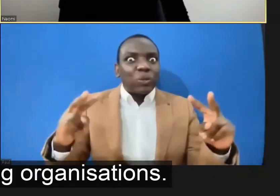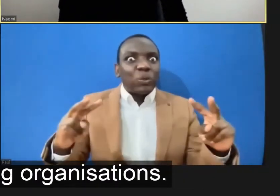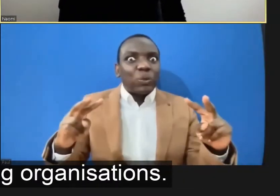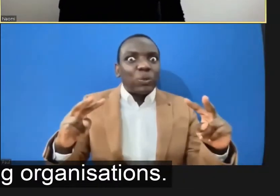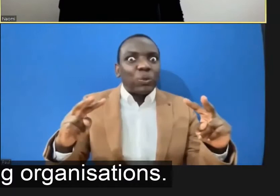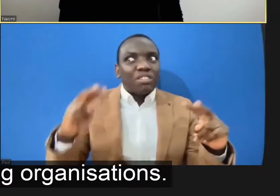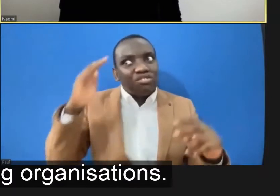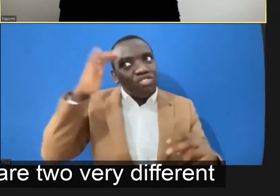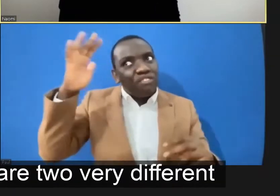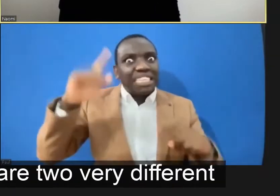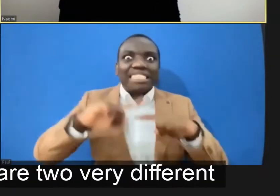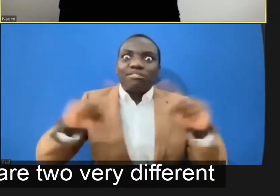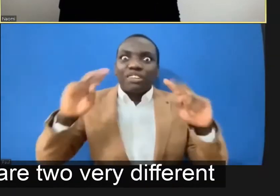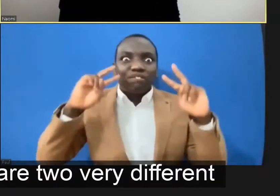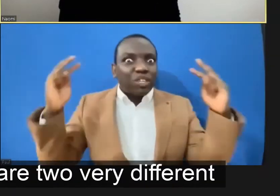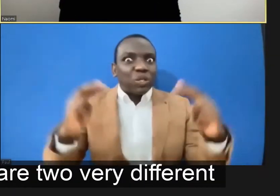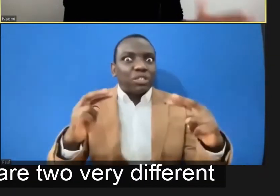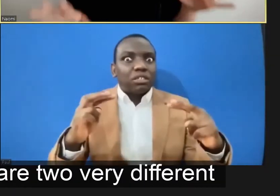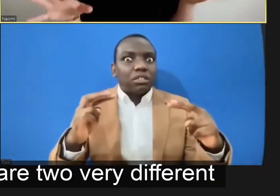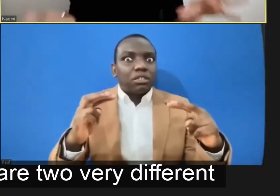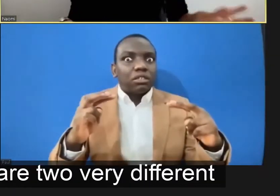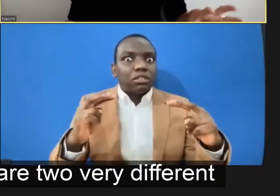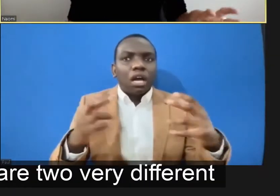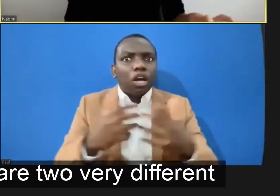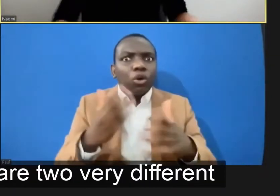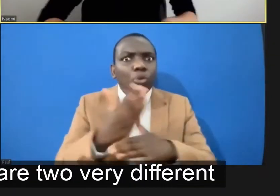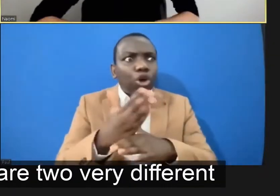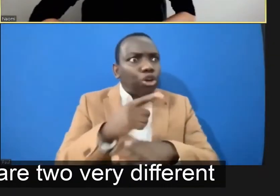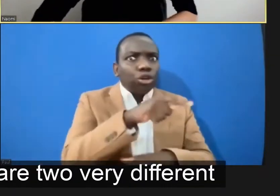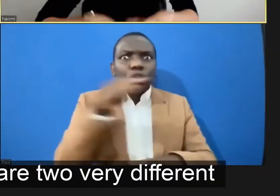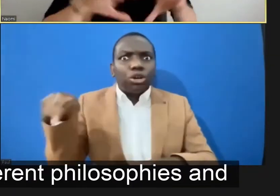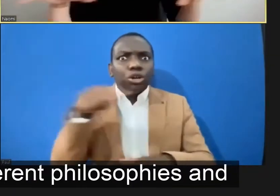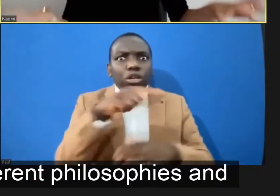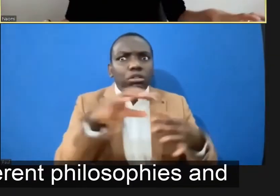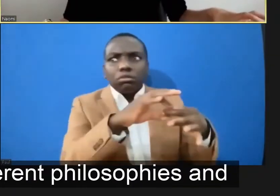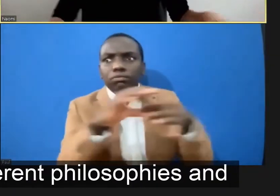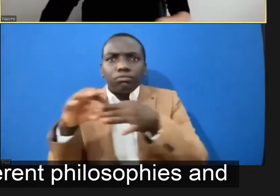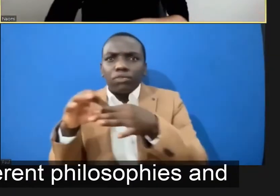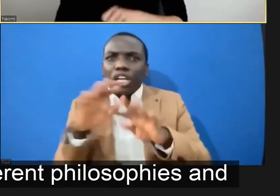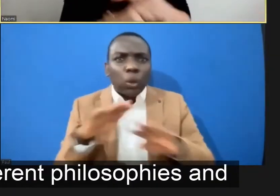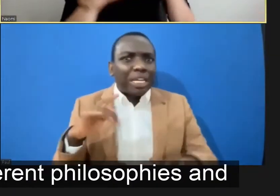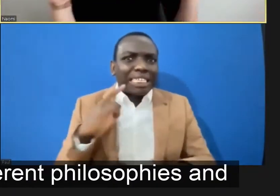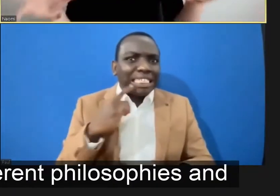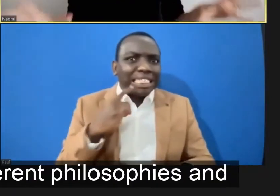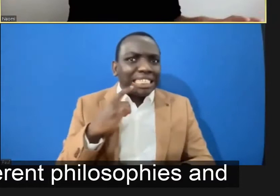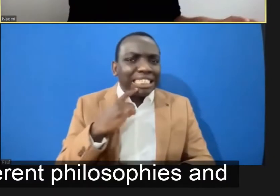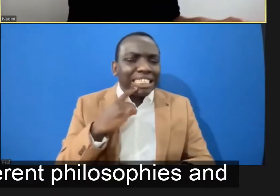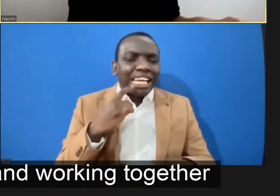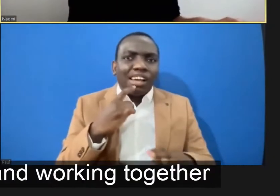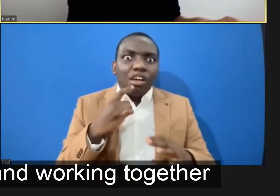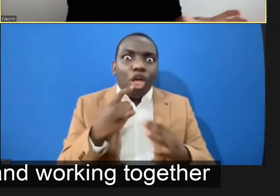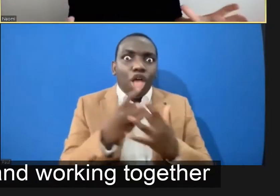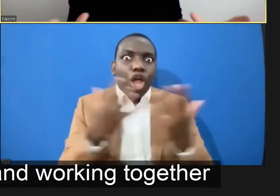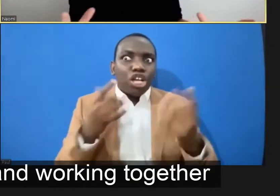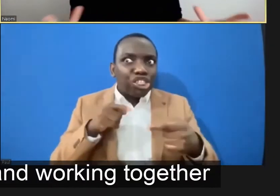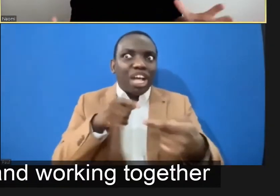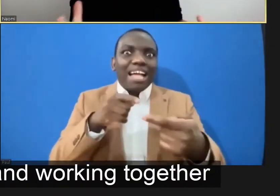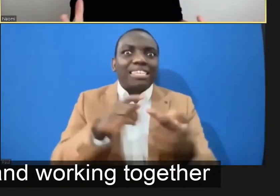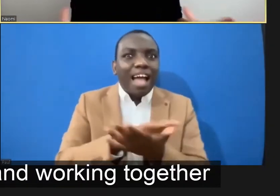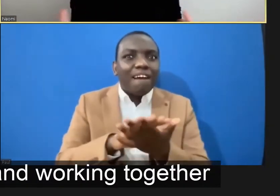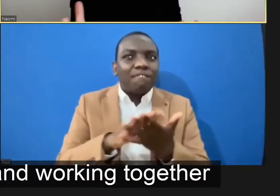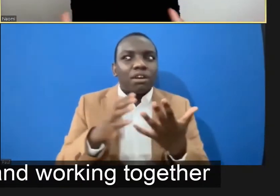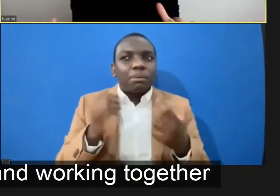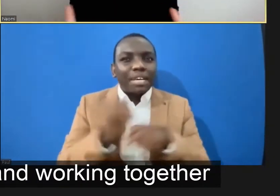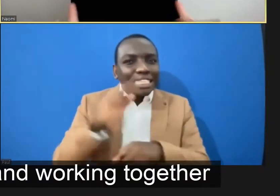hearing organisations. Now, the difficulty is that they are 2 very different cultures, they've got 2 very different philosophies, and so sometimes